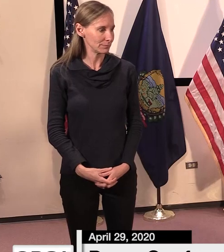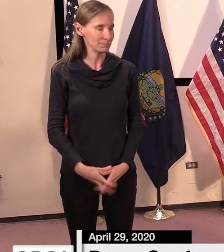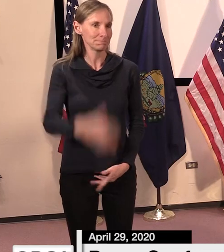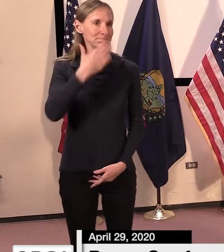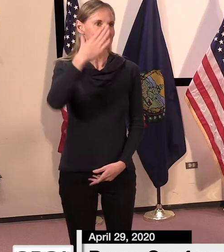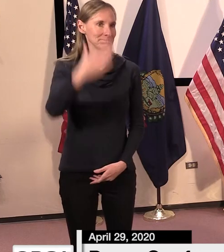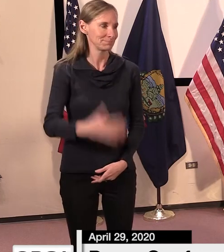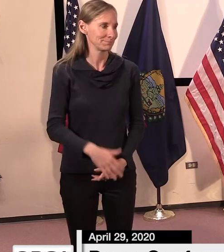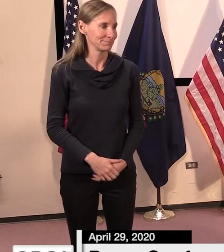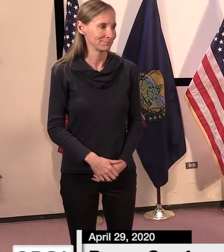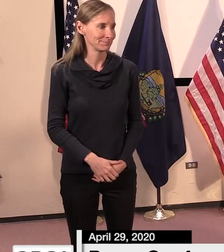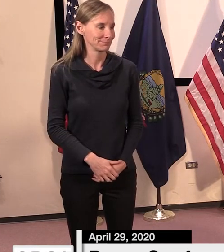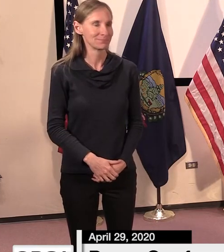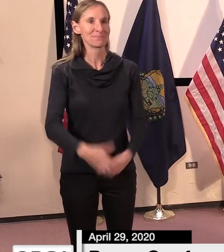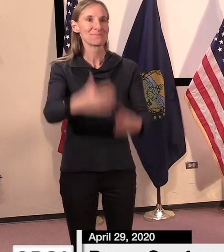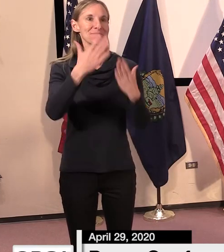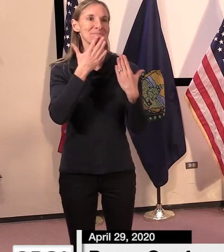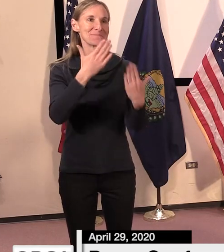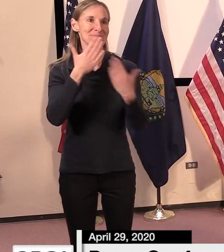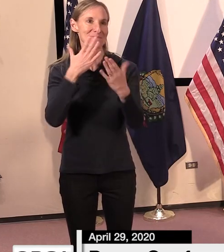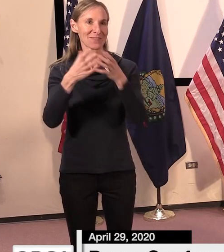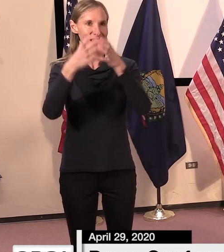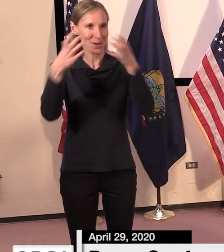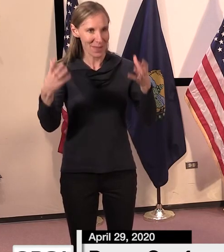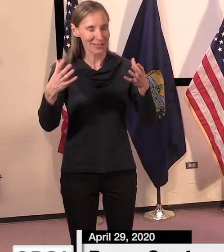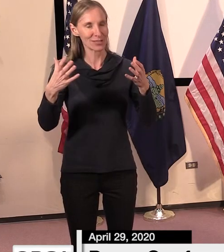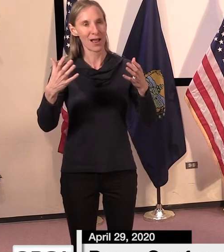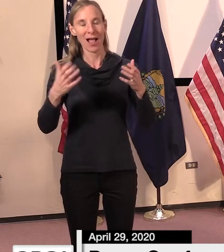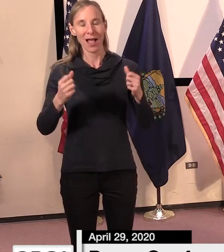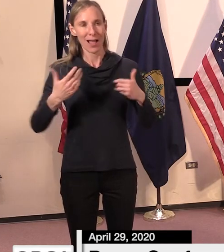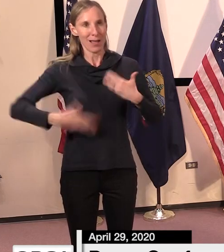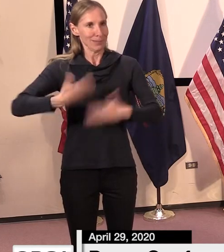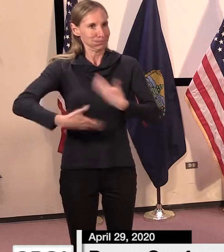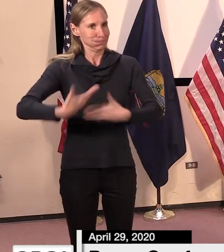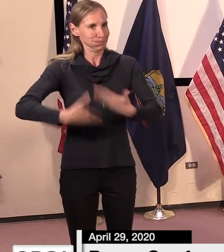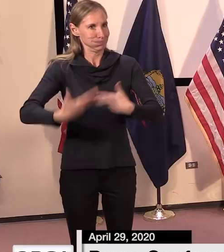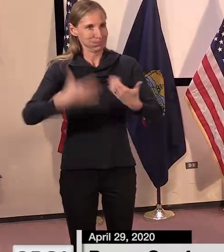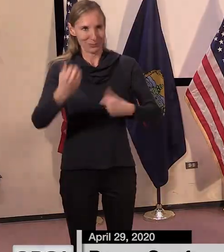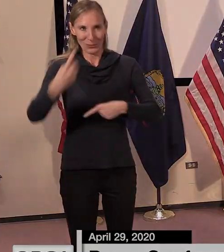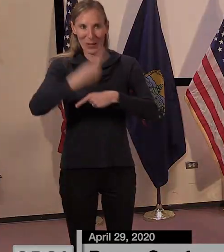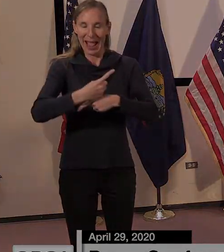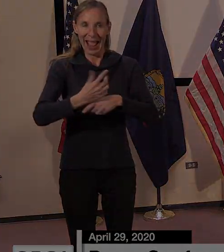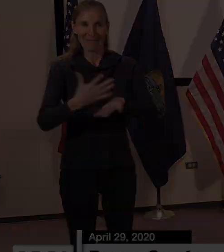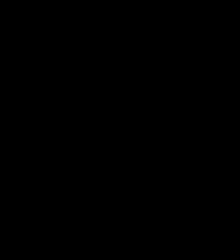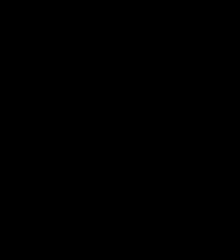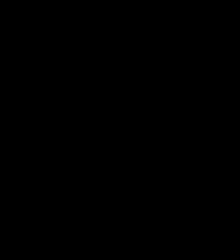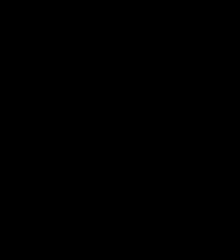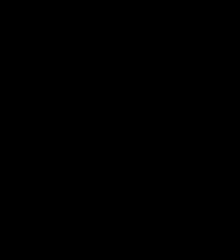Thank you. All right. Thank you very much. Marathon session today. We'll see you on Friday.